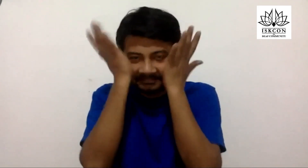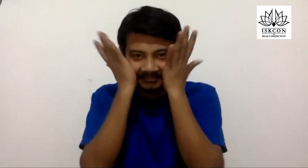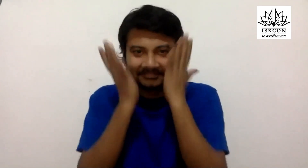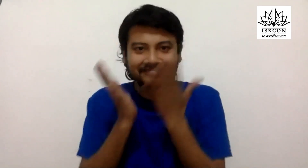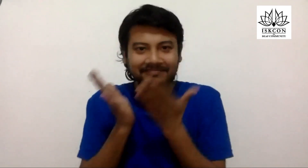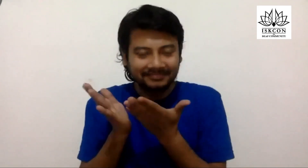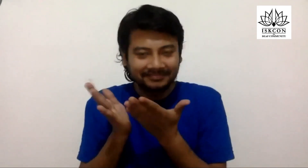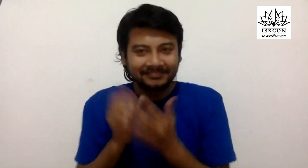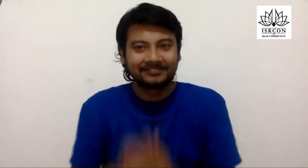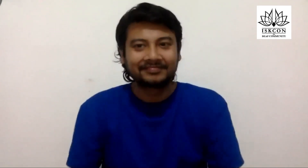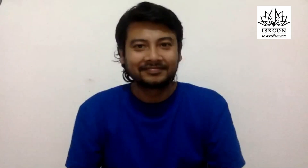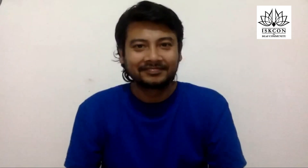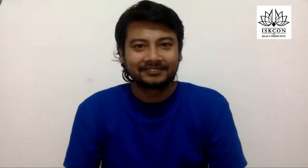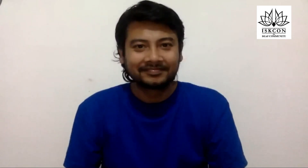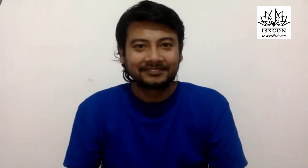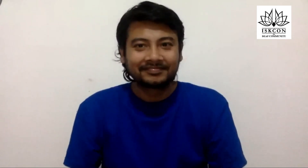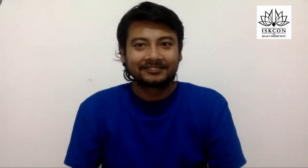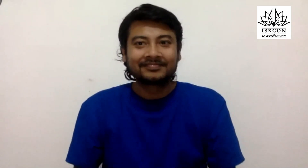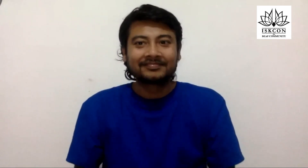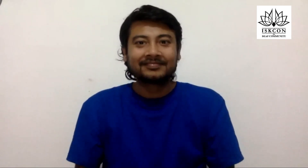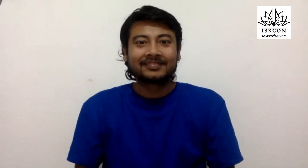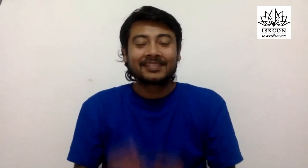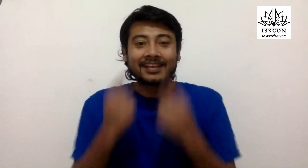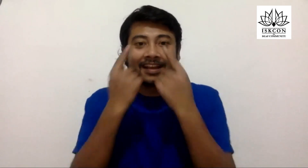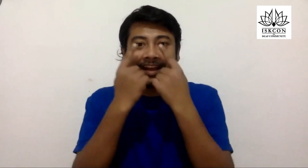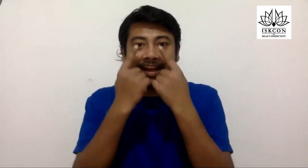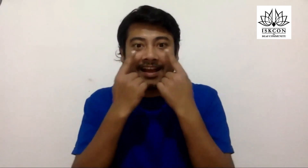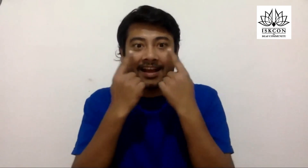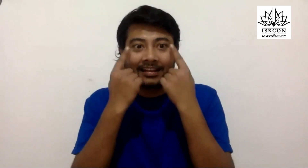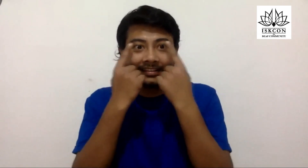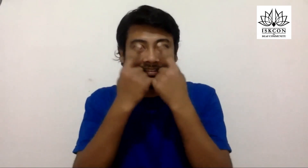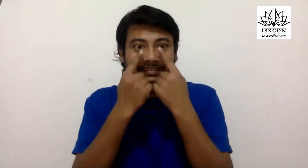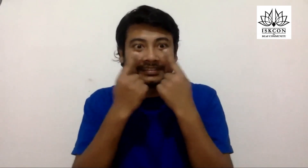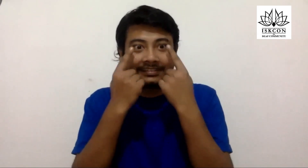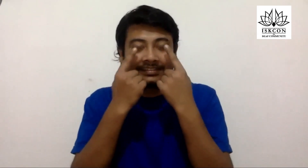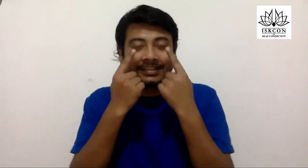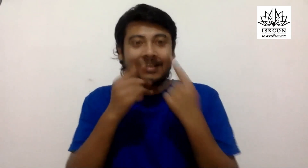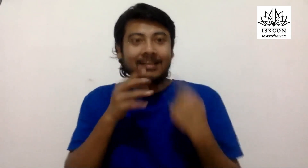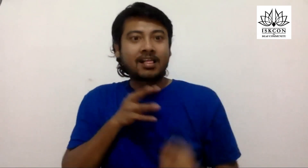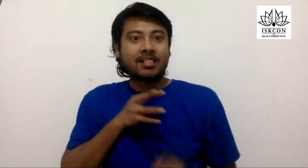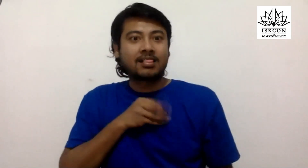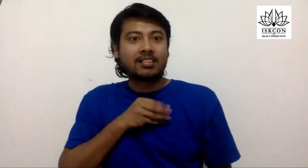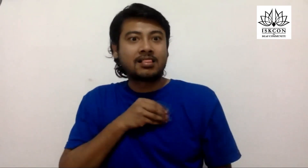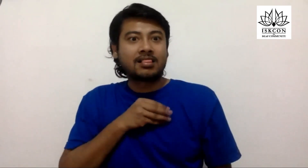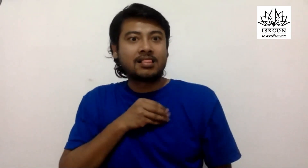His eyes are filled with fear, and the necklace of pearls around his neck